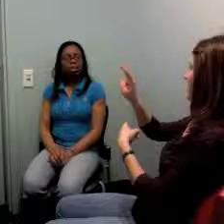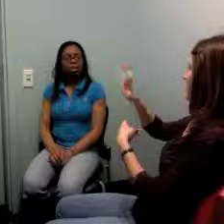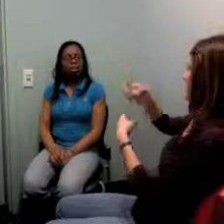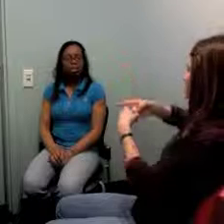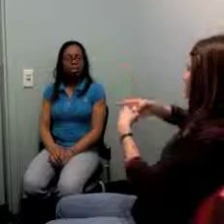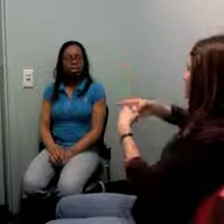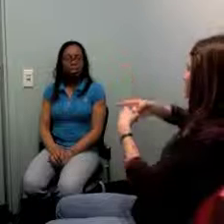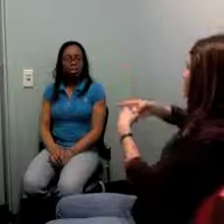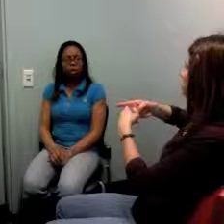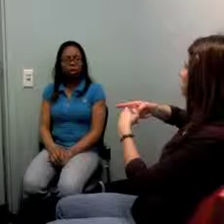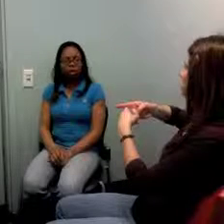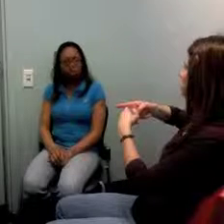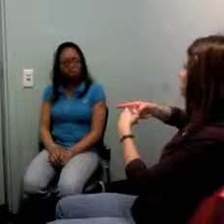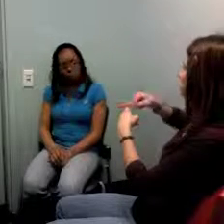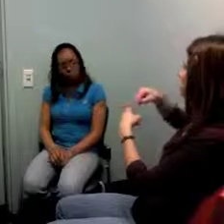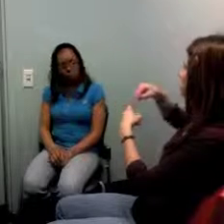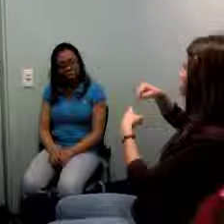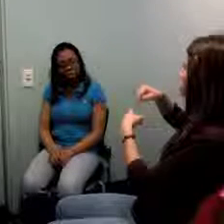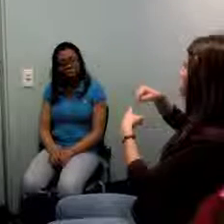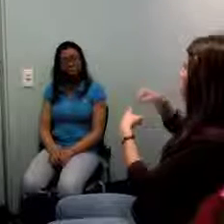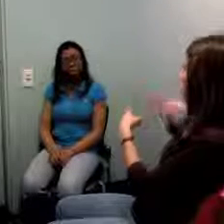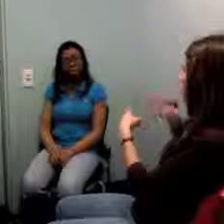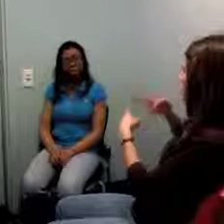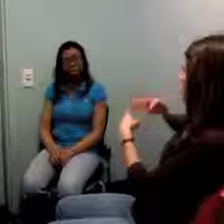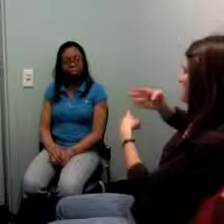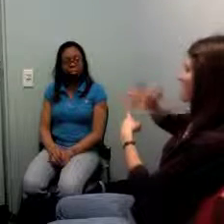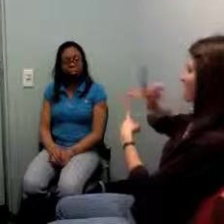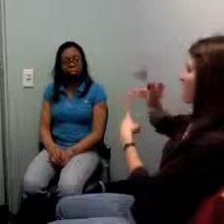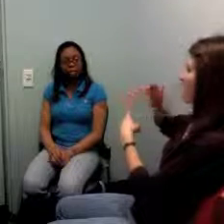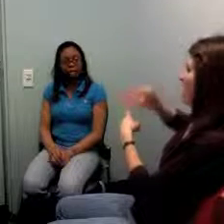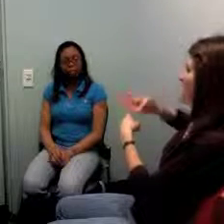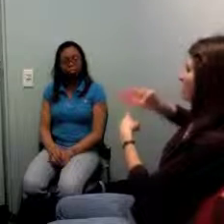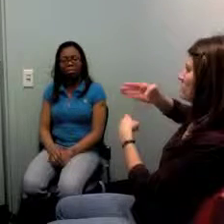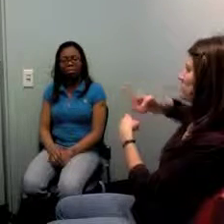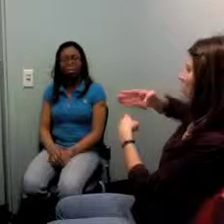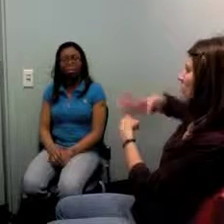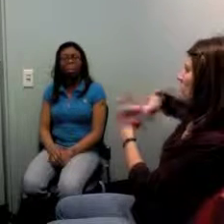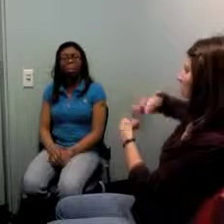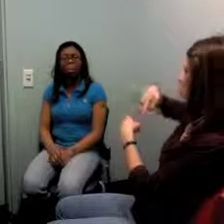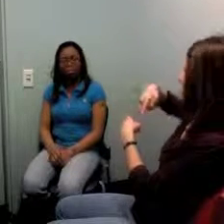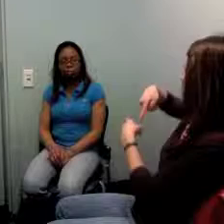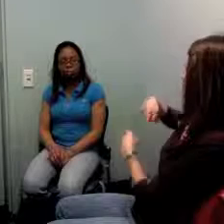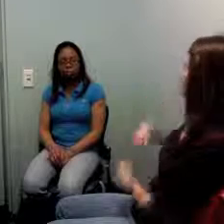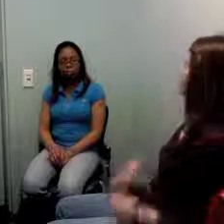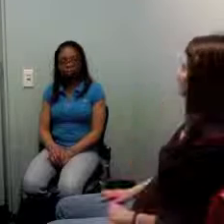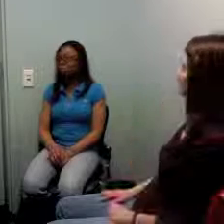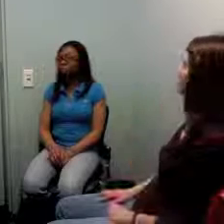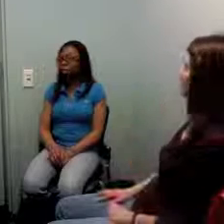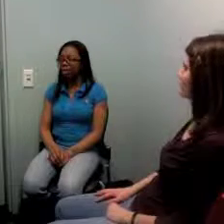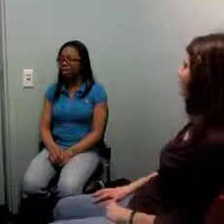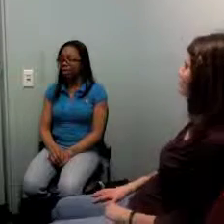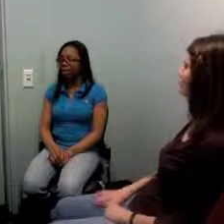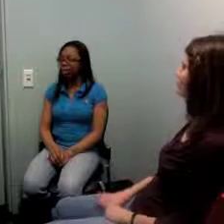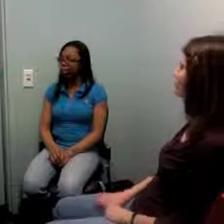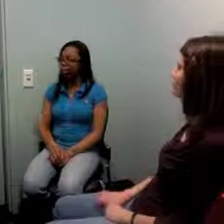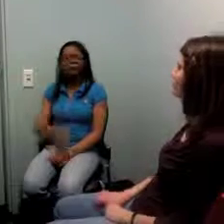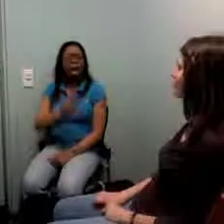It's on the corner of Oak Forest, Oak Park. And I live maybe 2 blocks before, and I live right there. I know exactly where you're